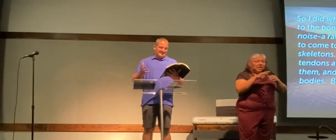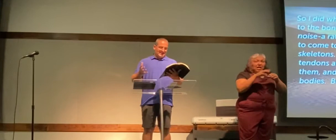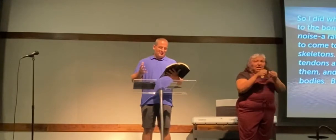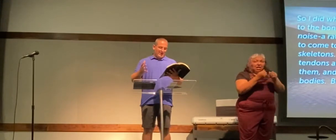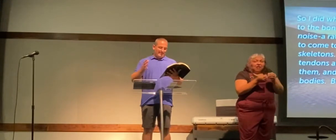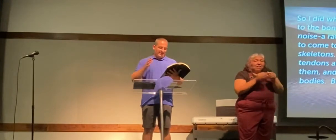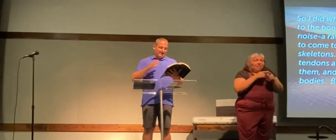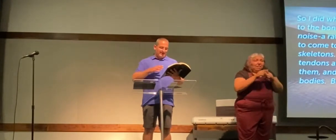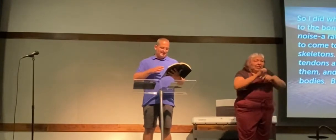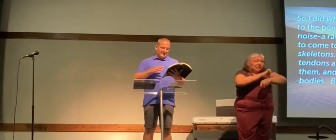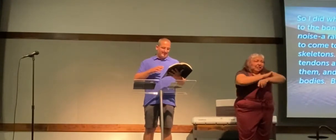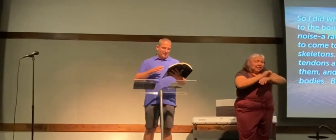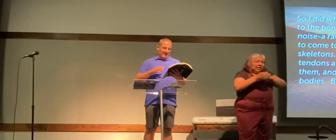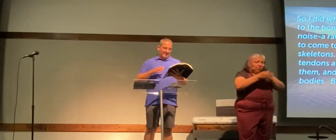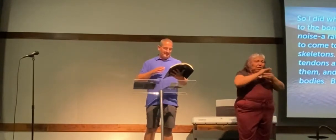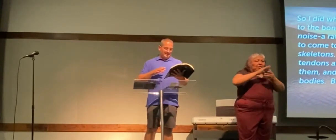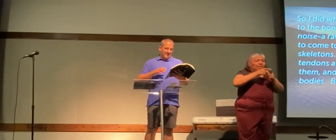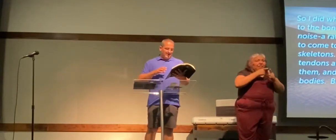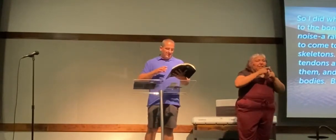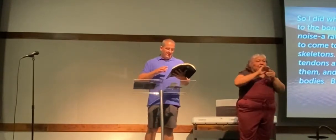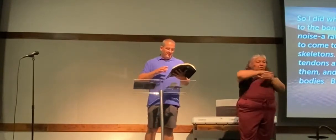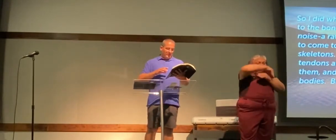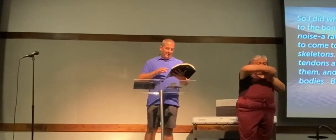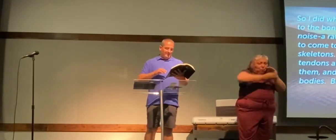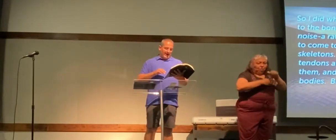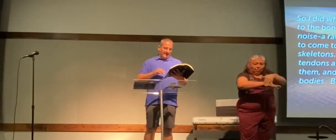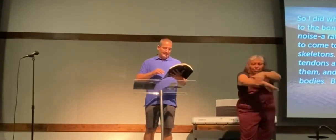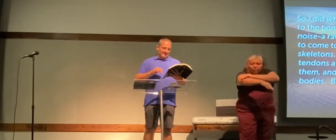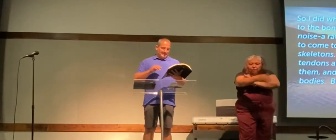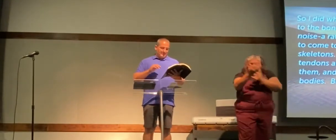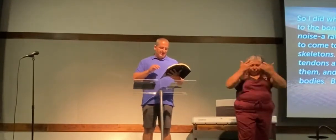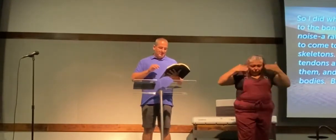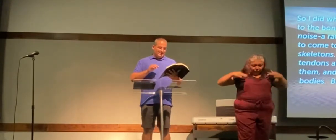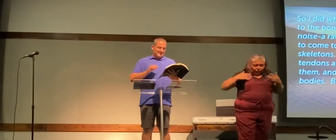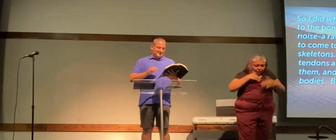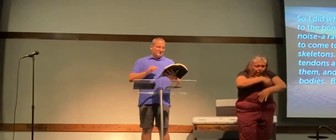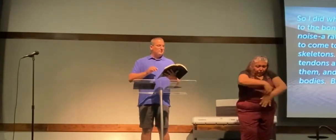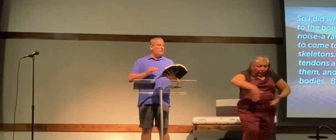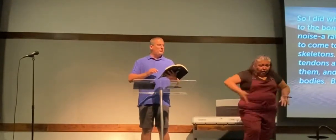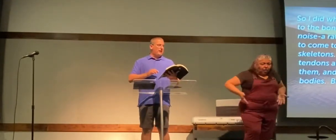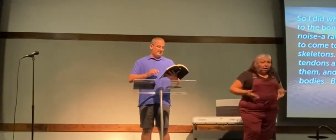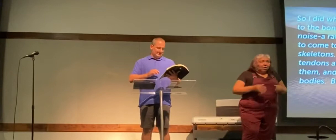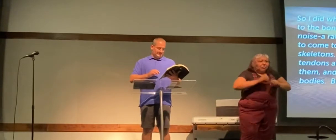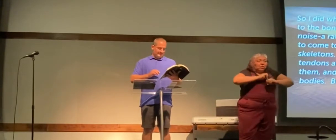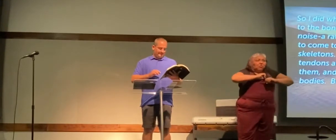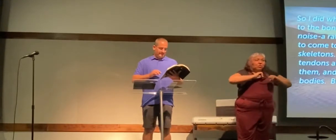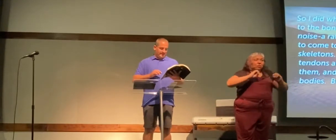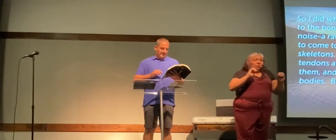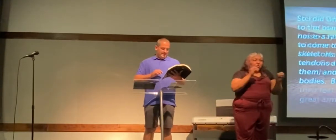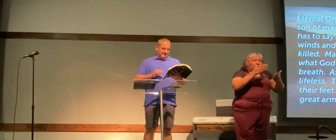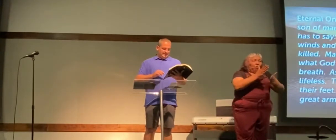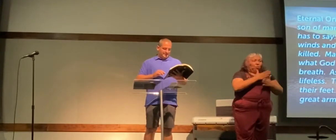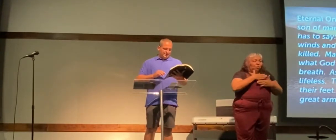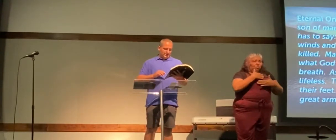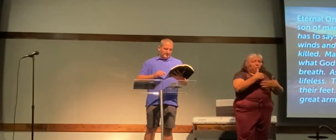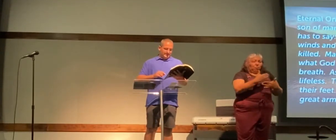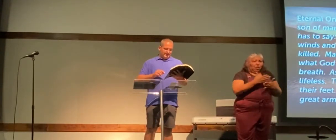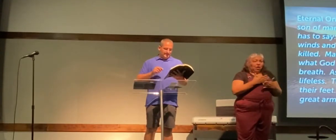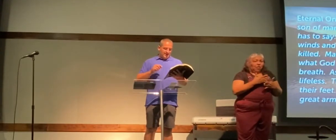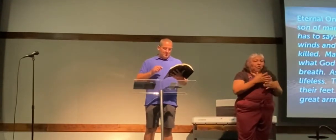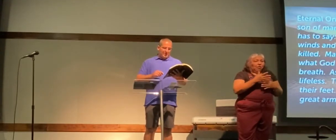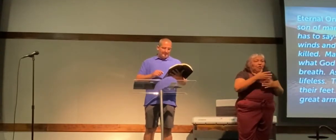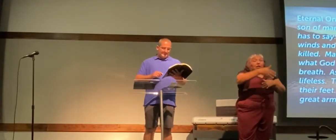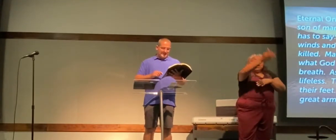and skin wrap itself around the reforming bodies. But there was still no breath in them. The Eternal One